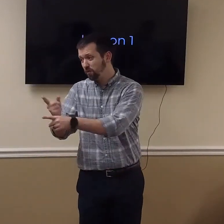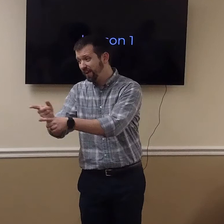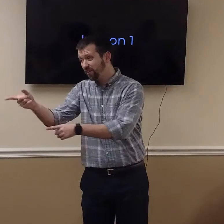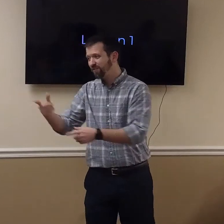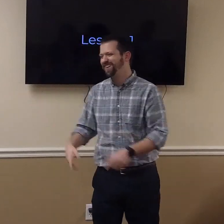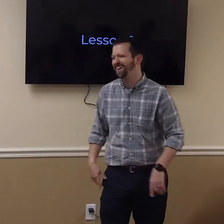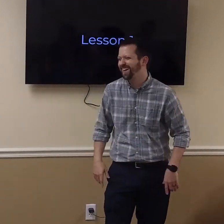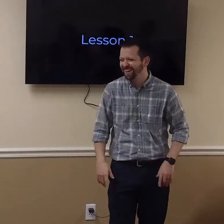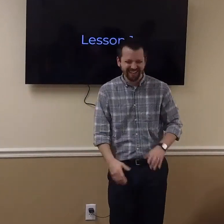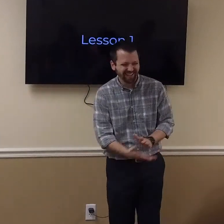Right though.